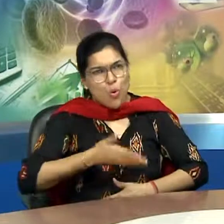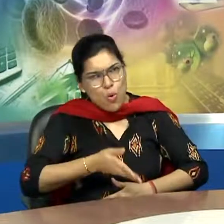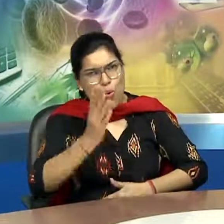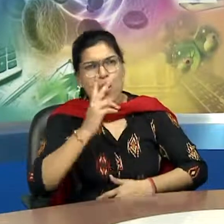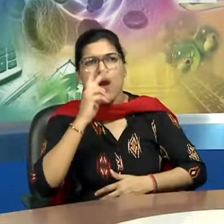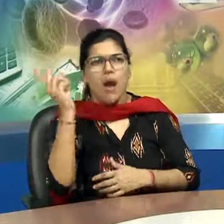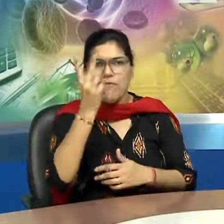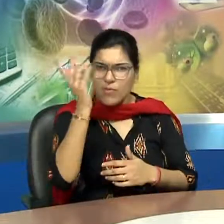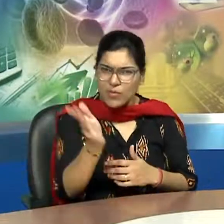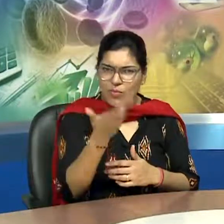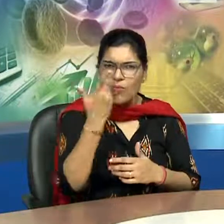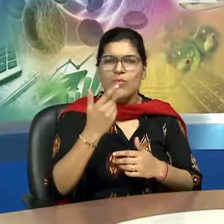a healthy,